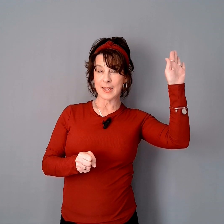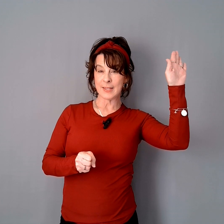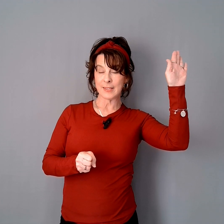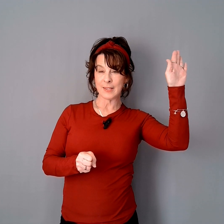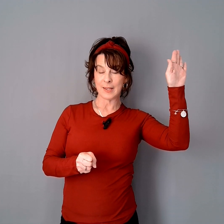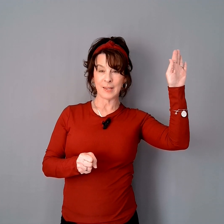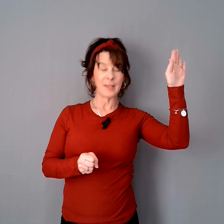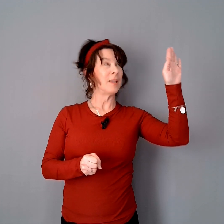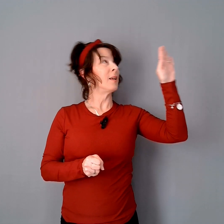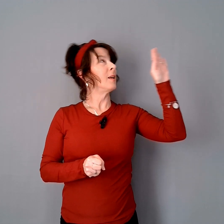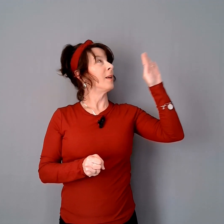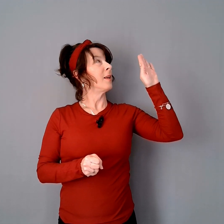his